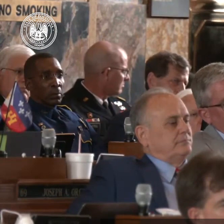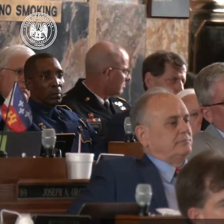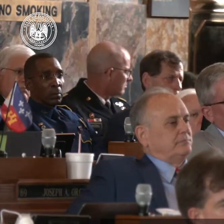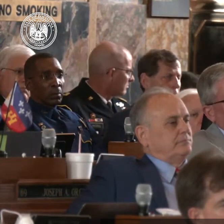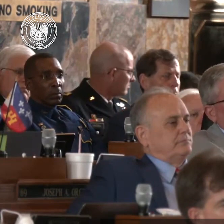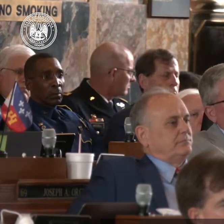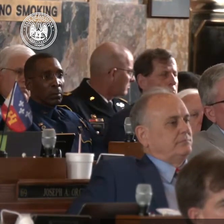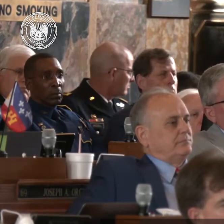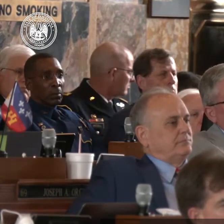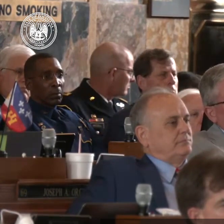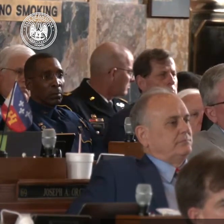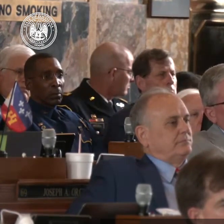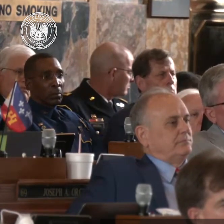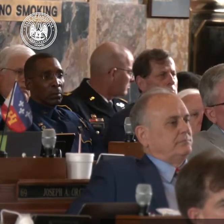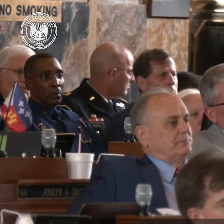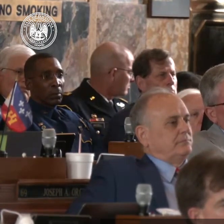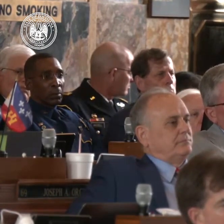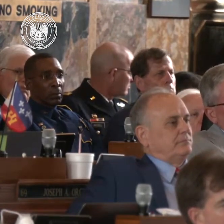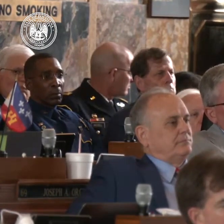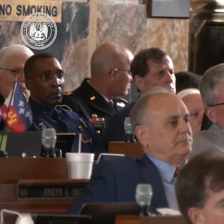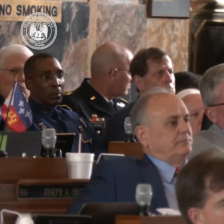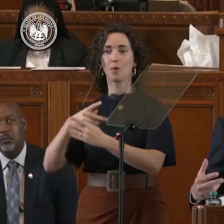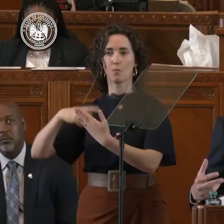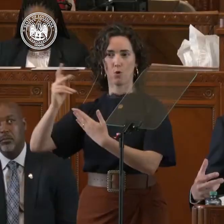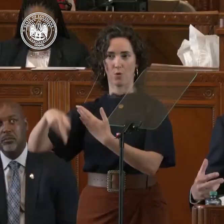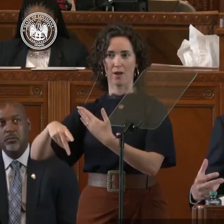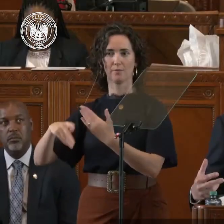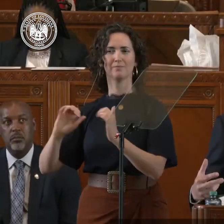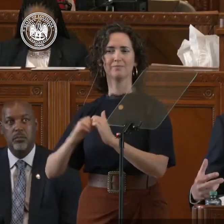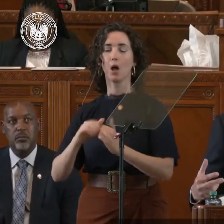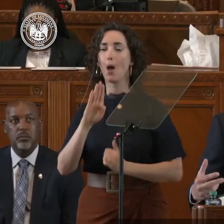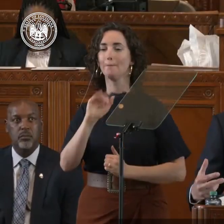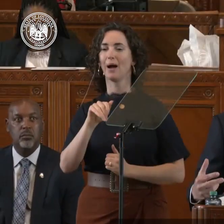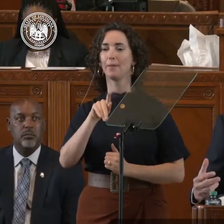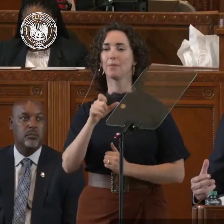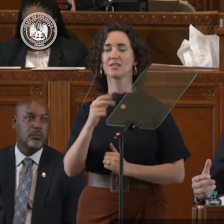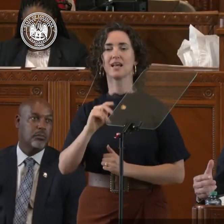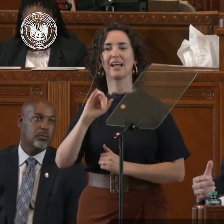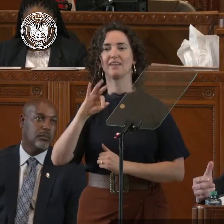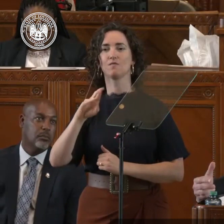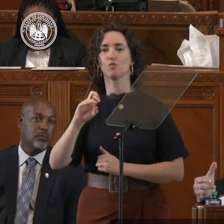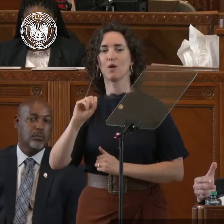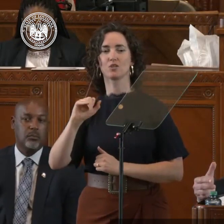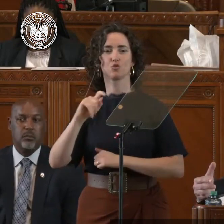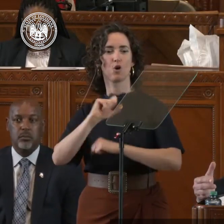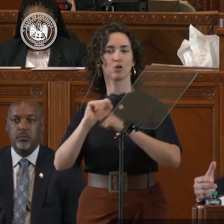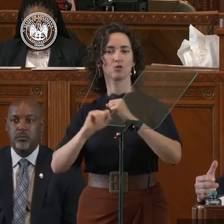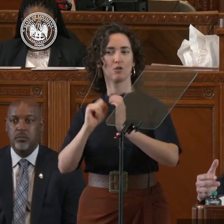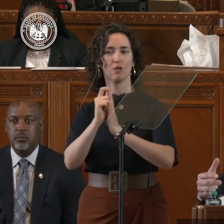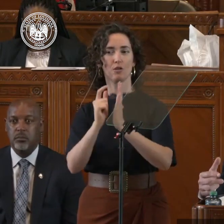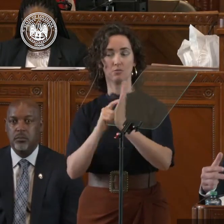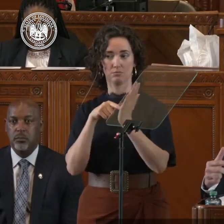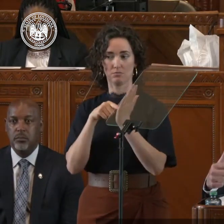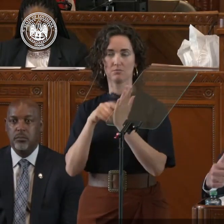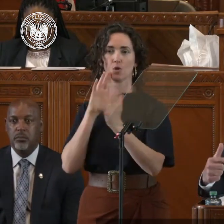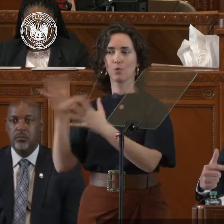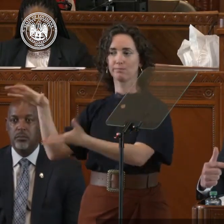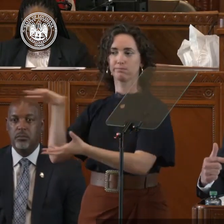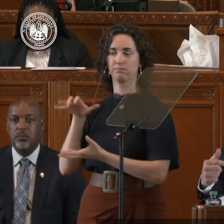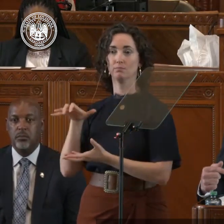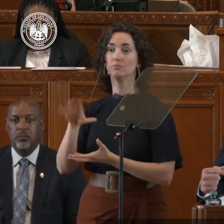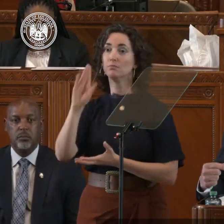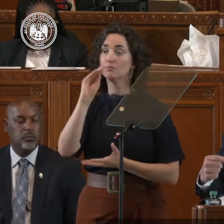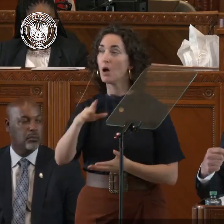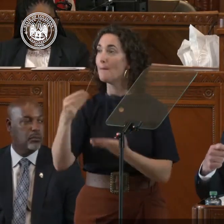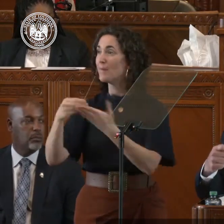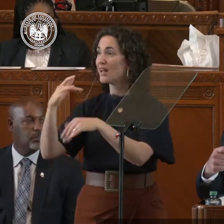as part of the bipartisan infrastructure law. Simply put, we have actively fought for and received every